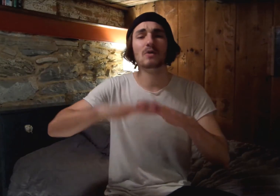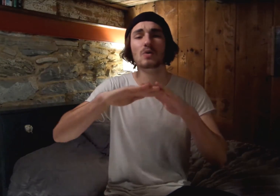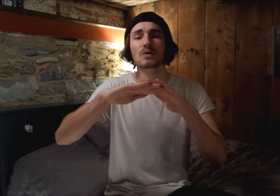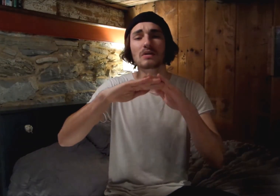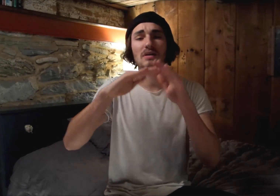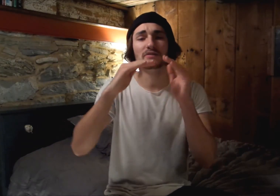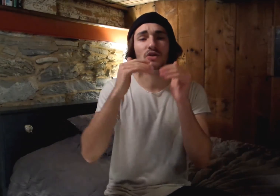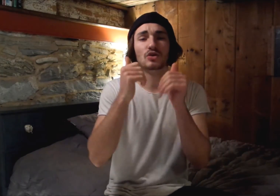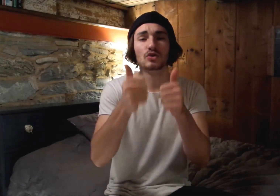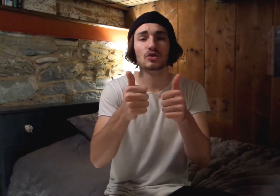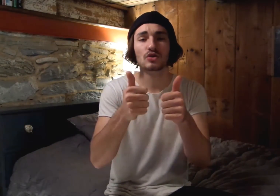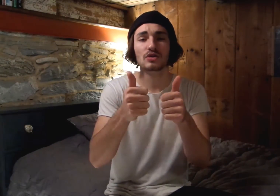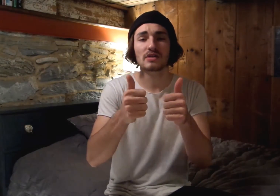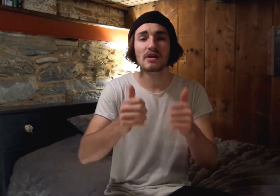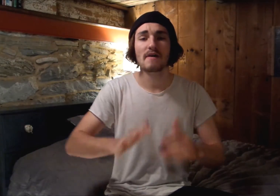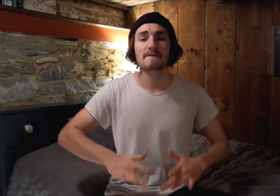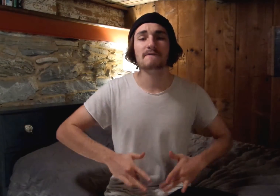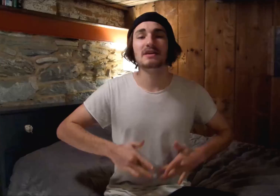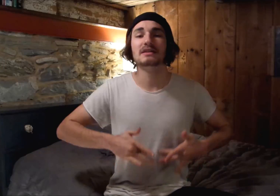Full of a good feeling.